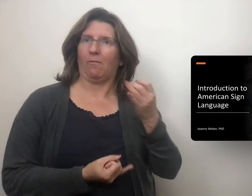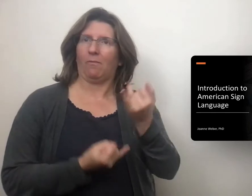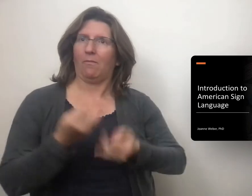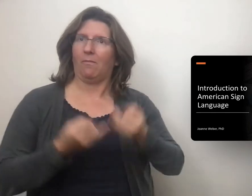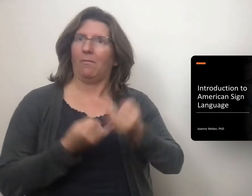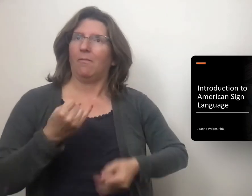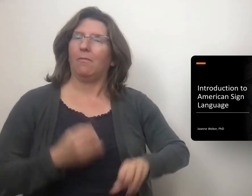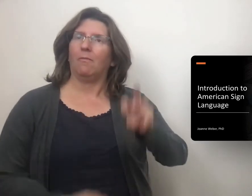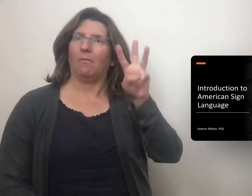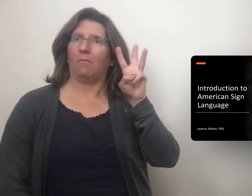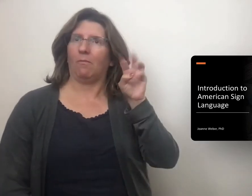I am Joanne Weber